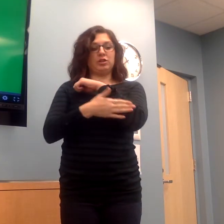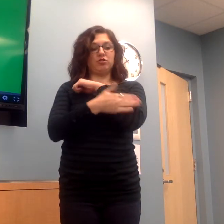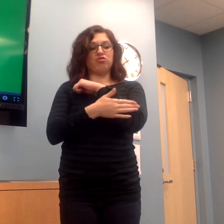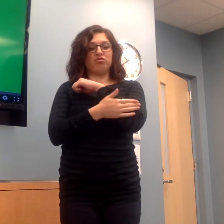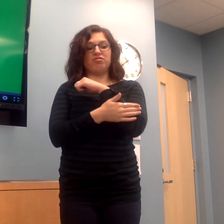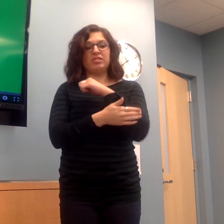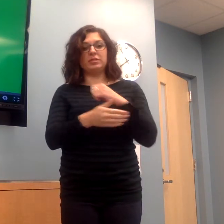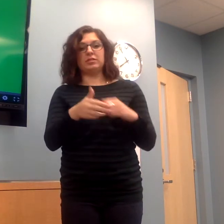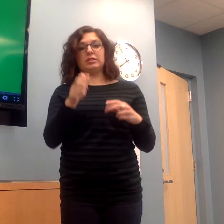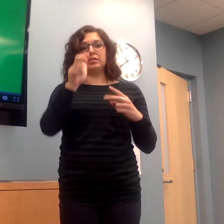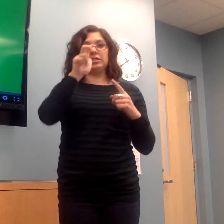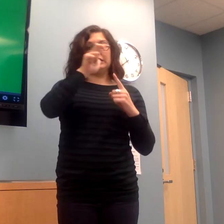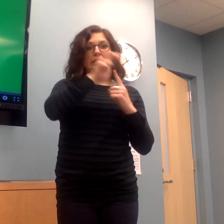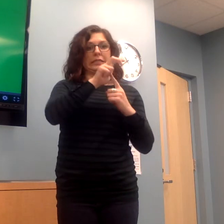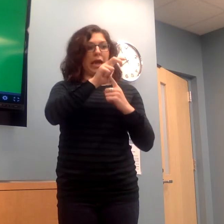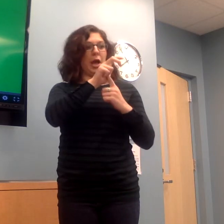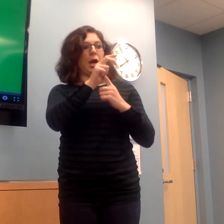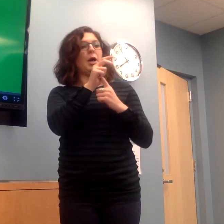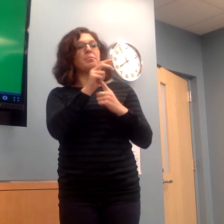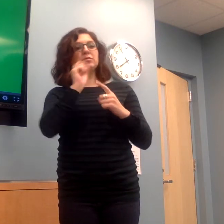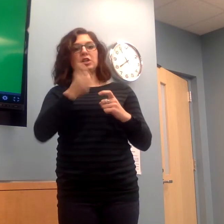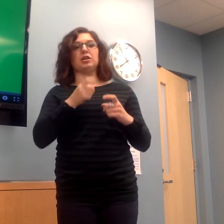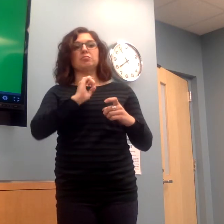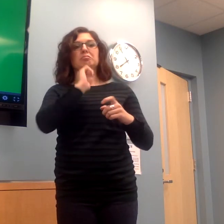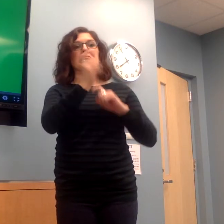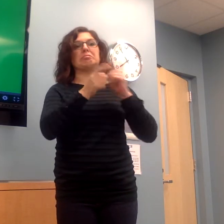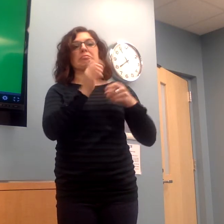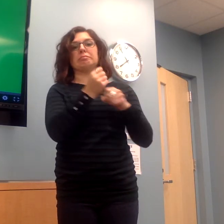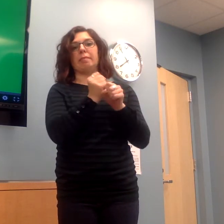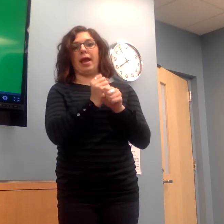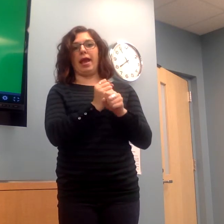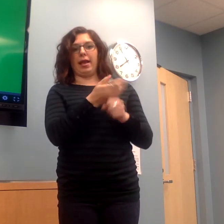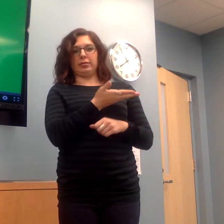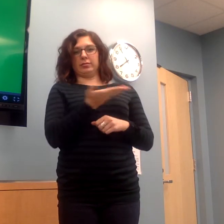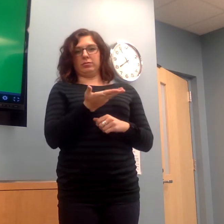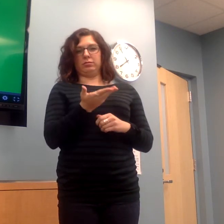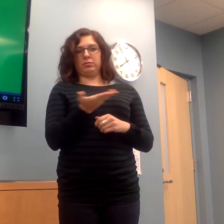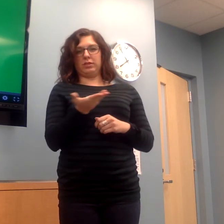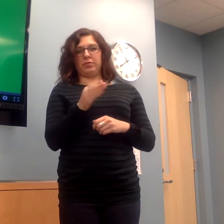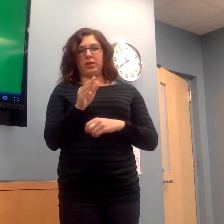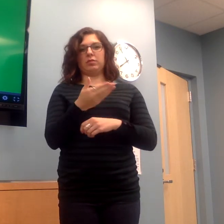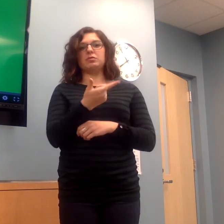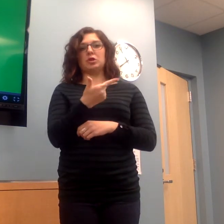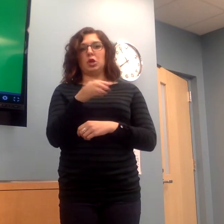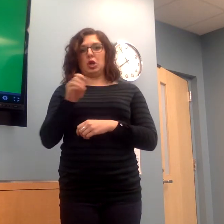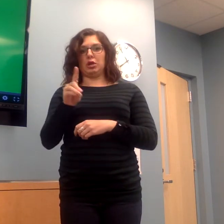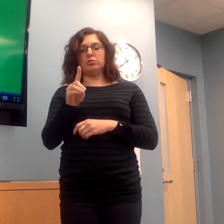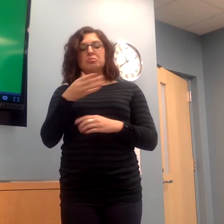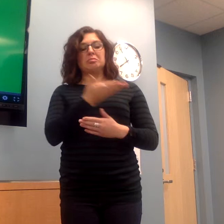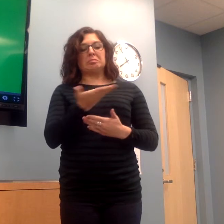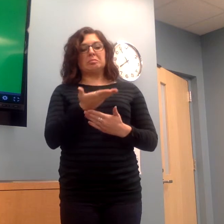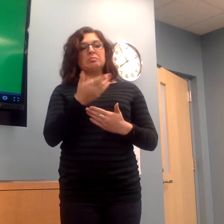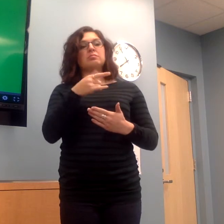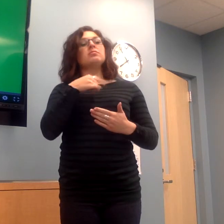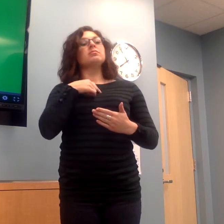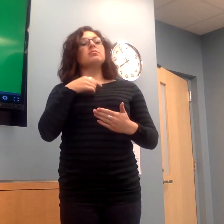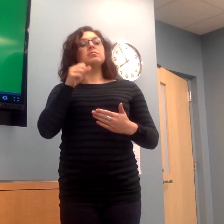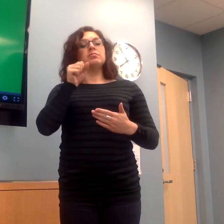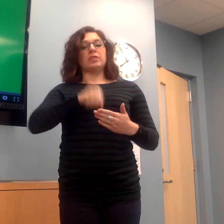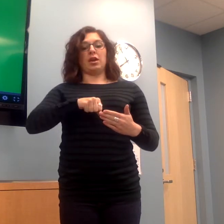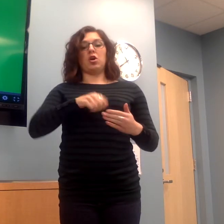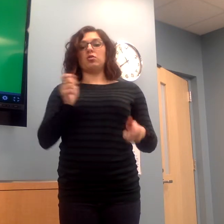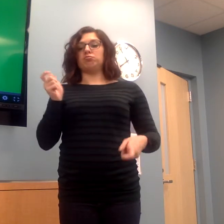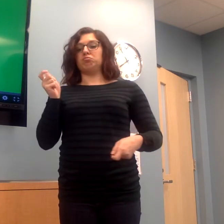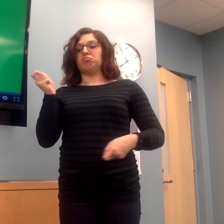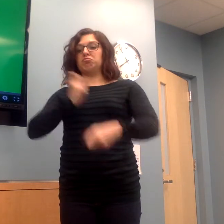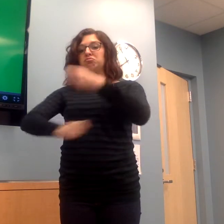advantage means that your country can produce the good at a lower resource cost than other countries in production, and